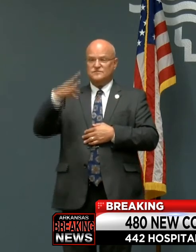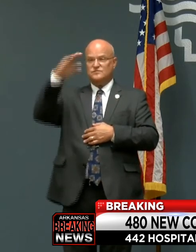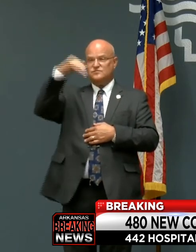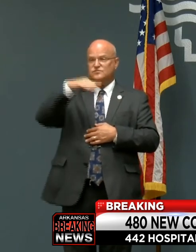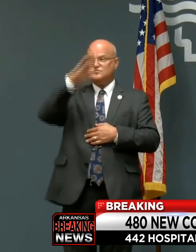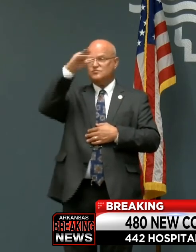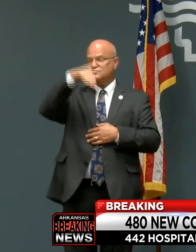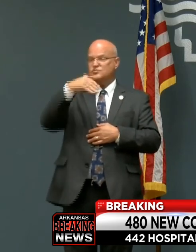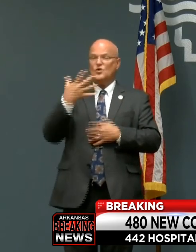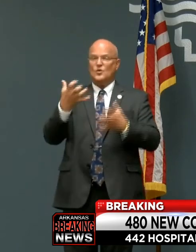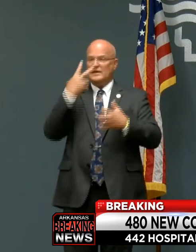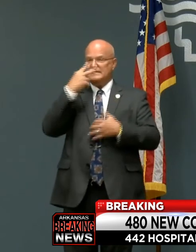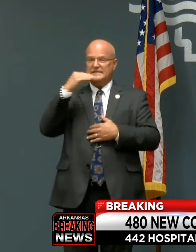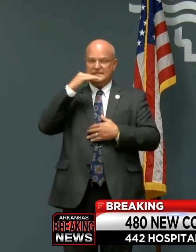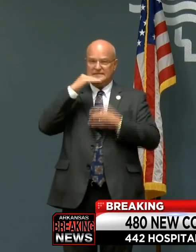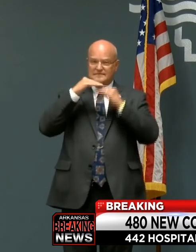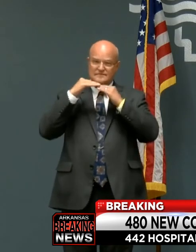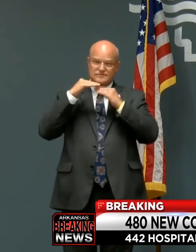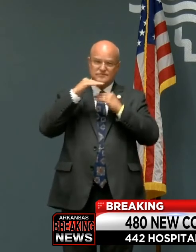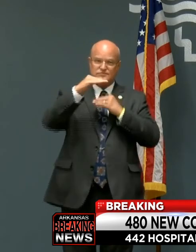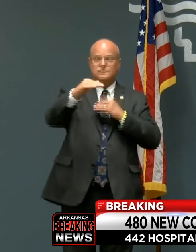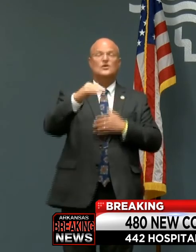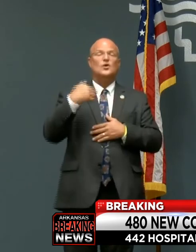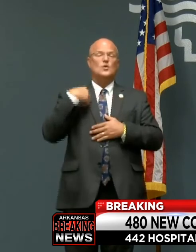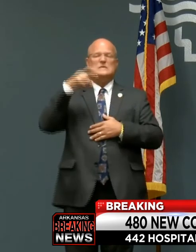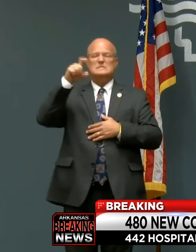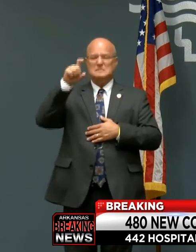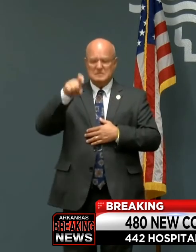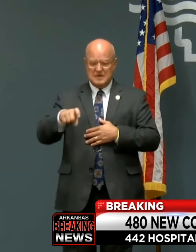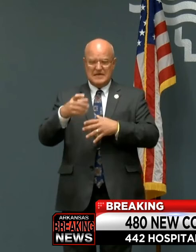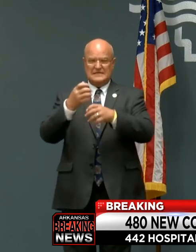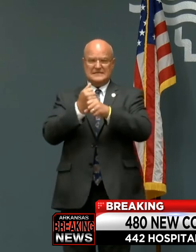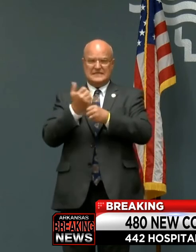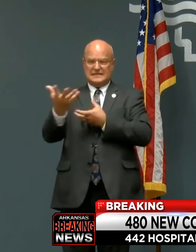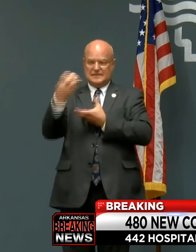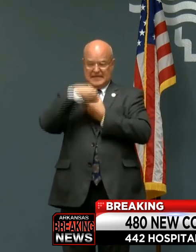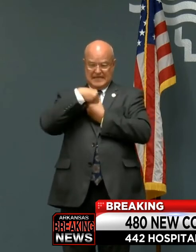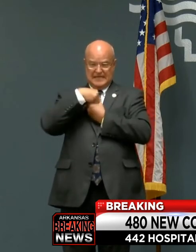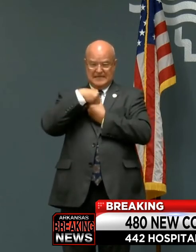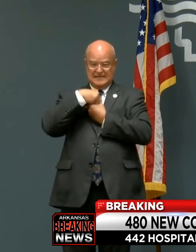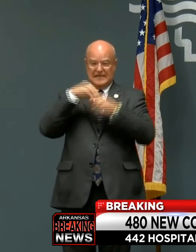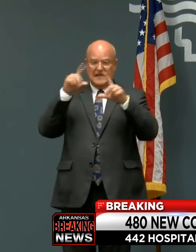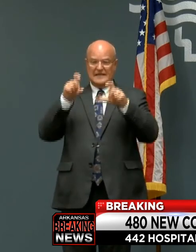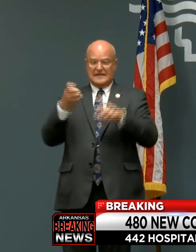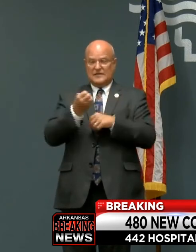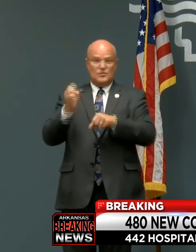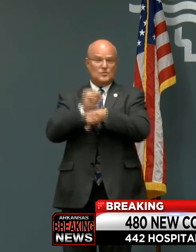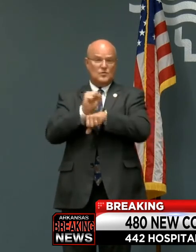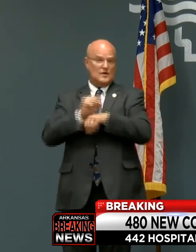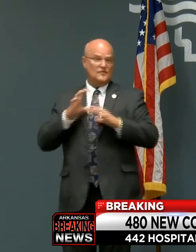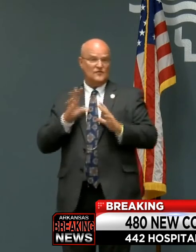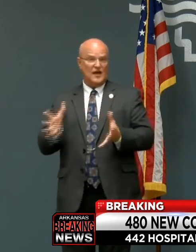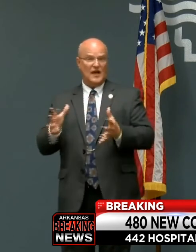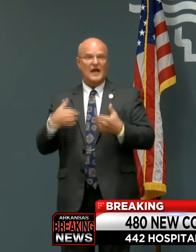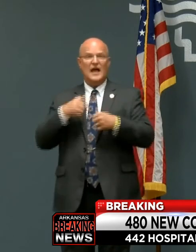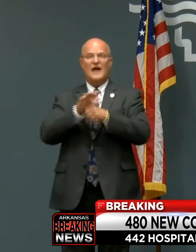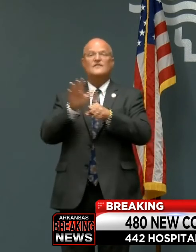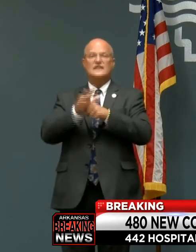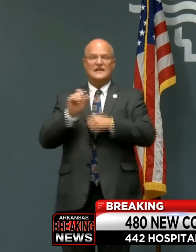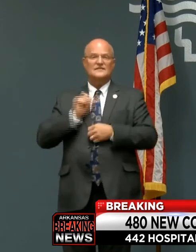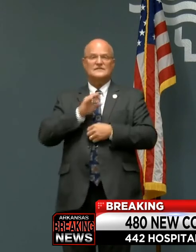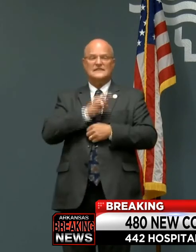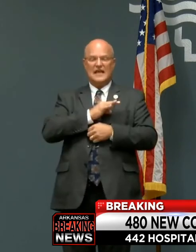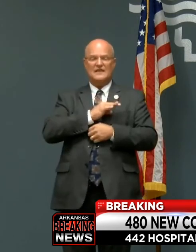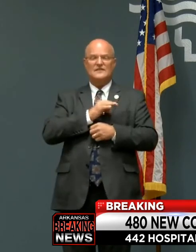nice steady, but again, we have got to be able to get them in. Your testing equipment is working. We have enough staff to do it.